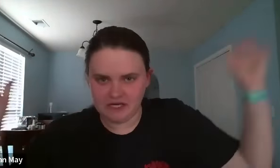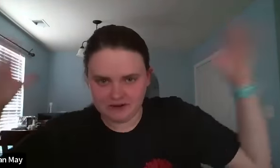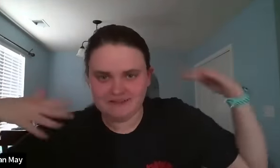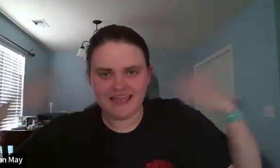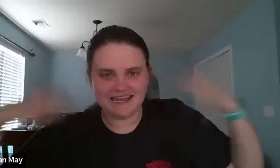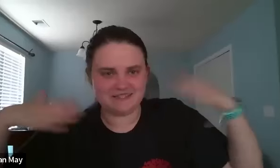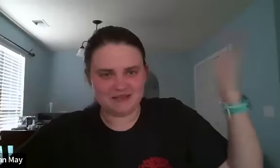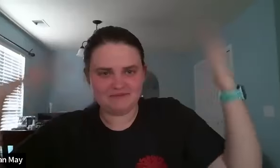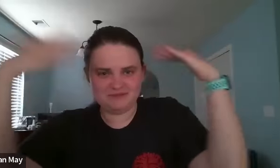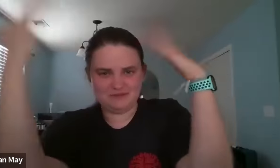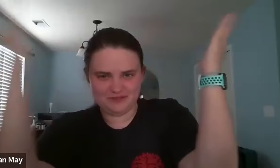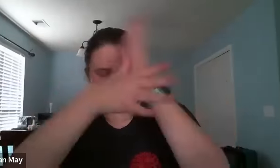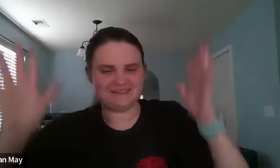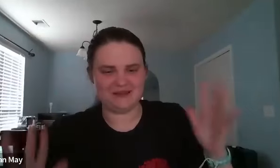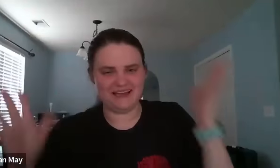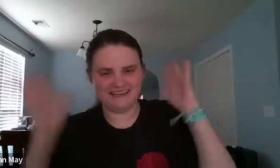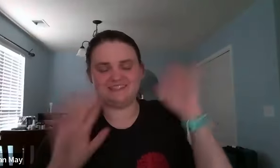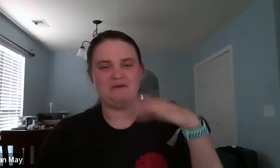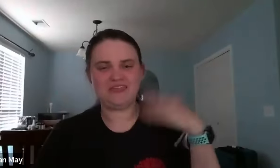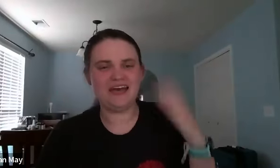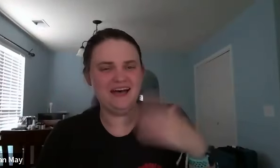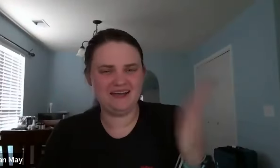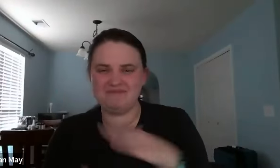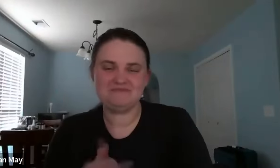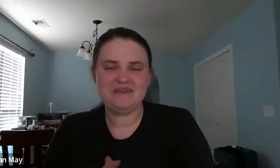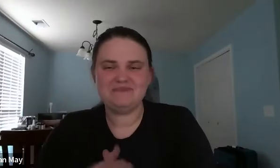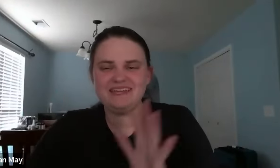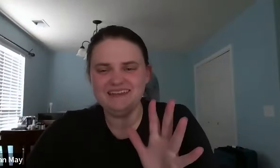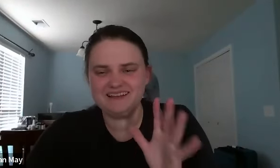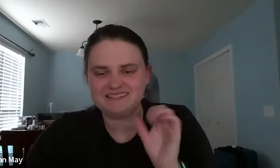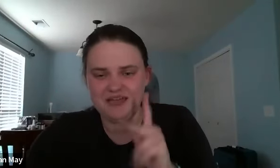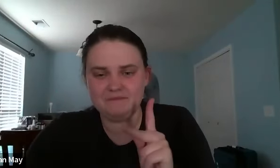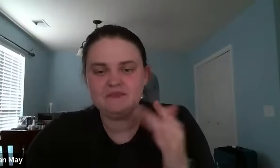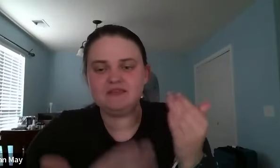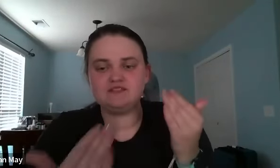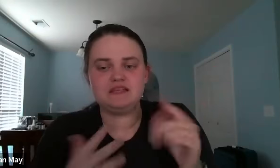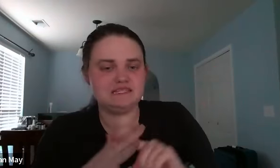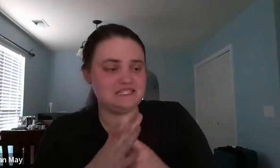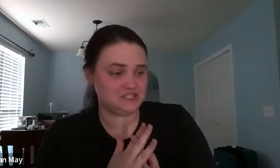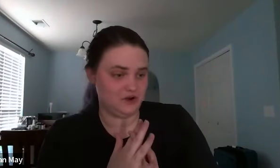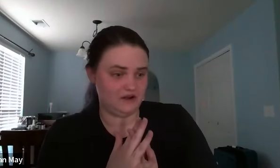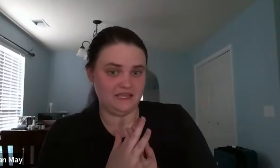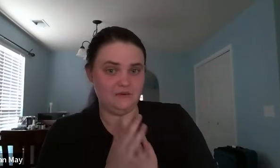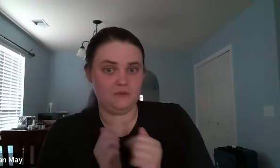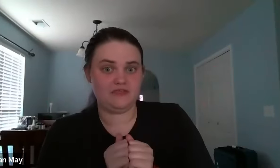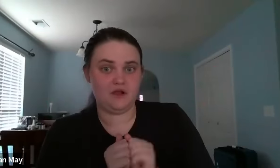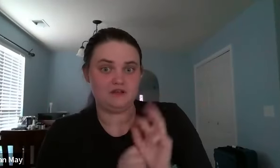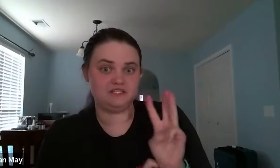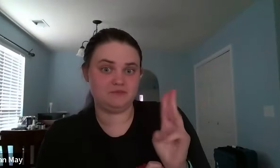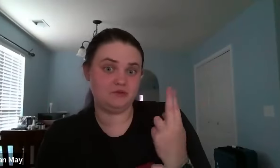here and it's like twisting my mind. So, but anyways, okay. So let's get started with our